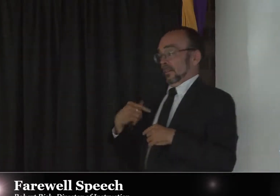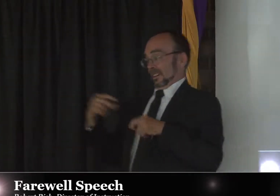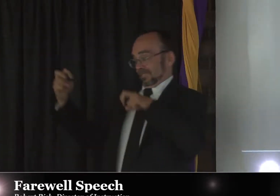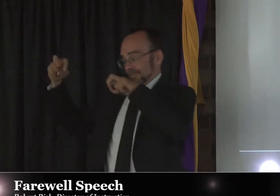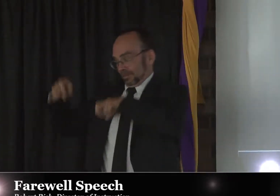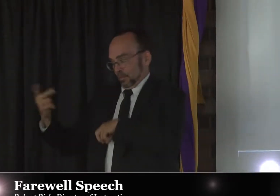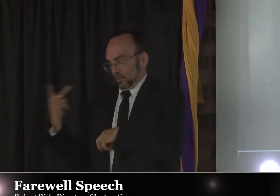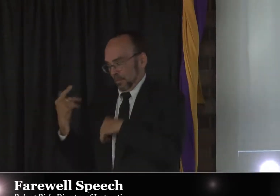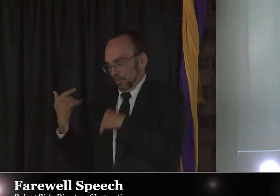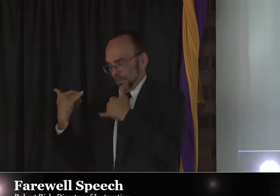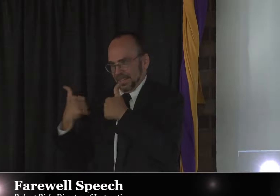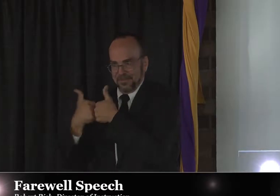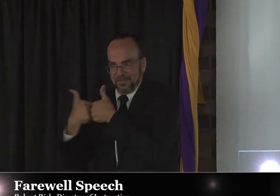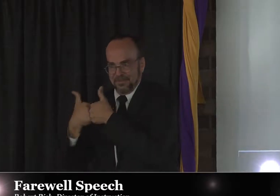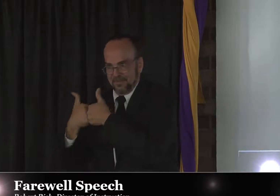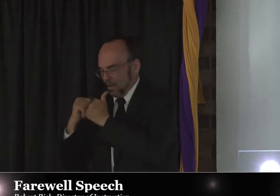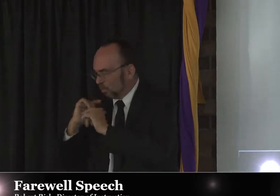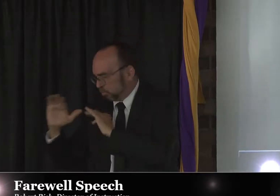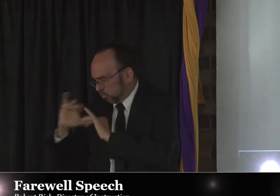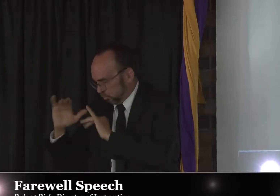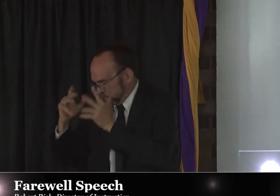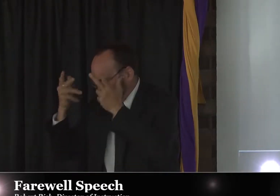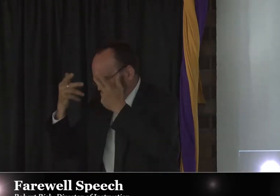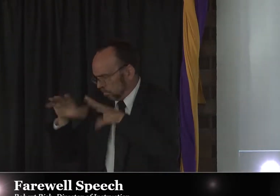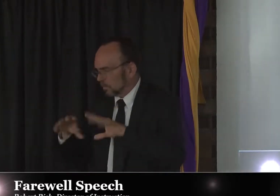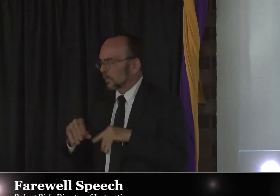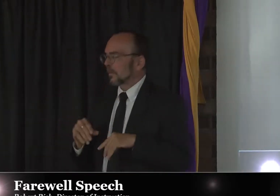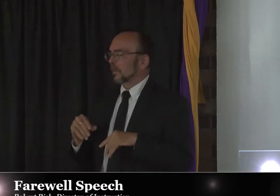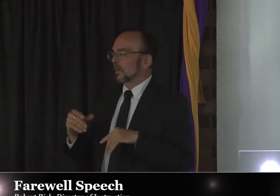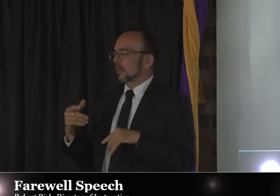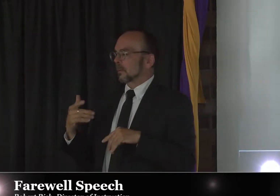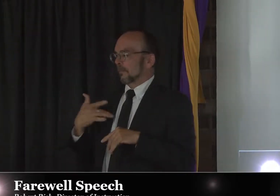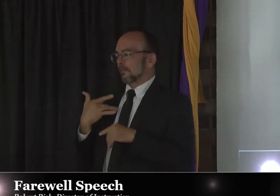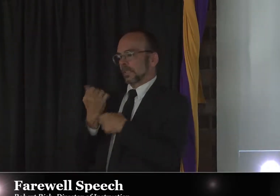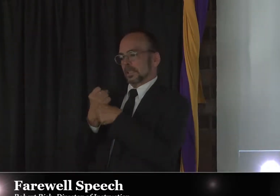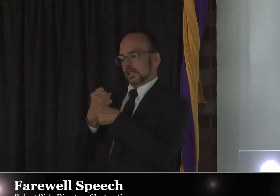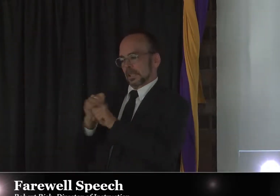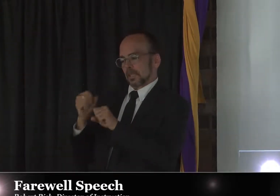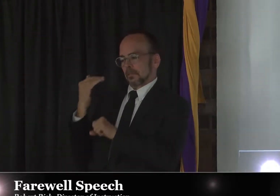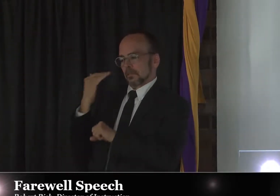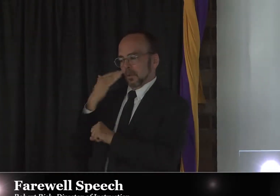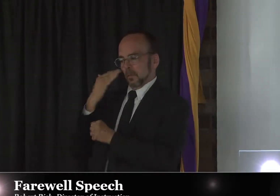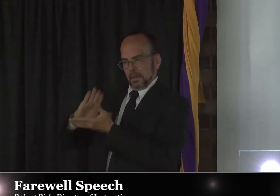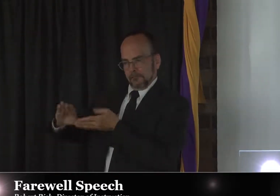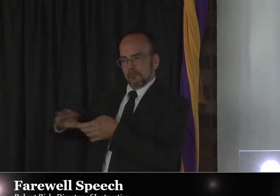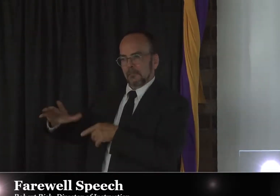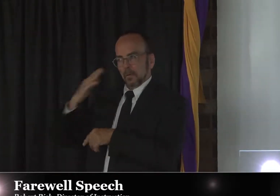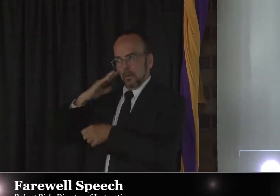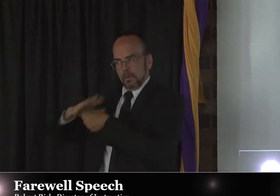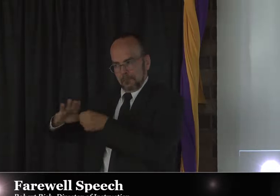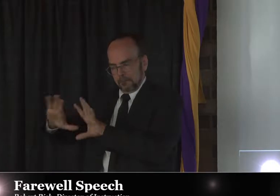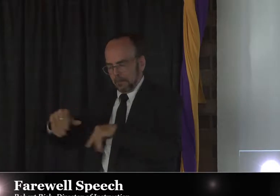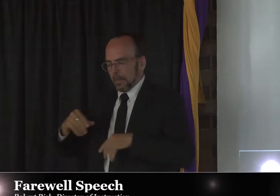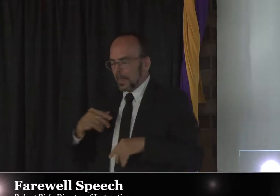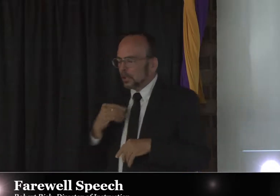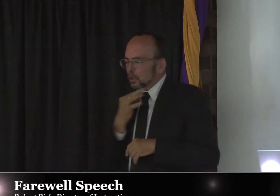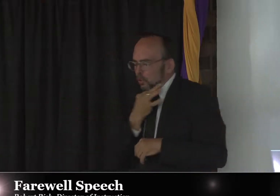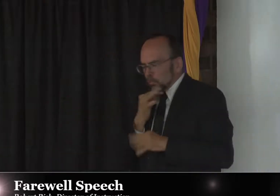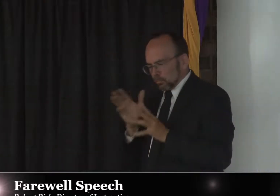issues, We played games together, and after it was done, I felt safe, like we knew each other